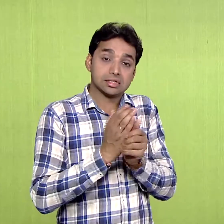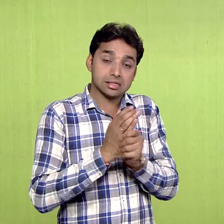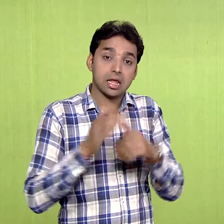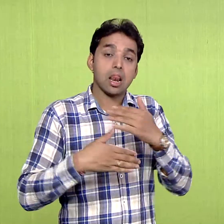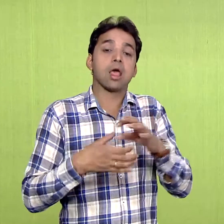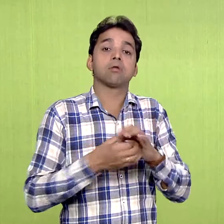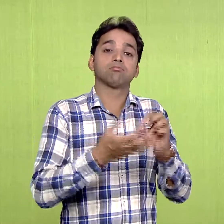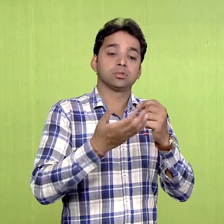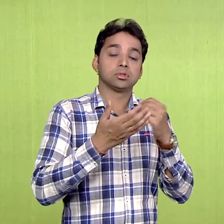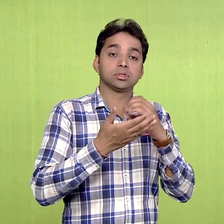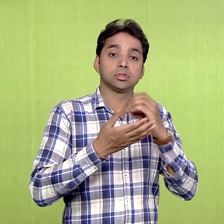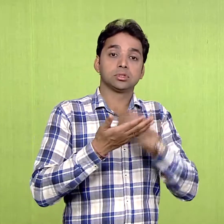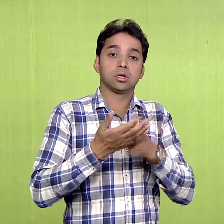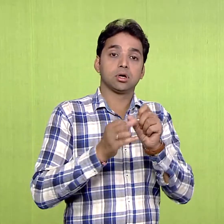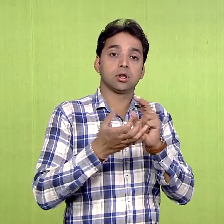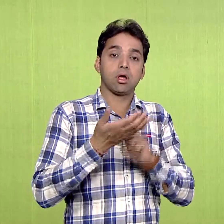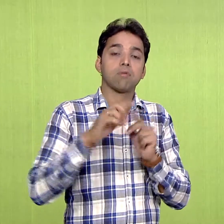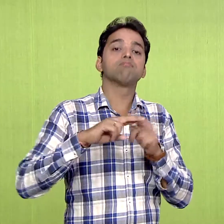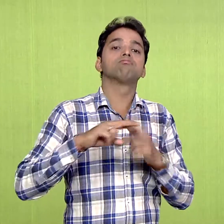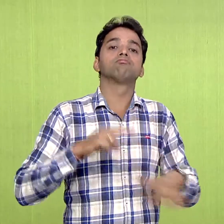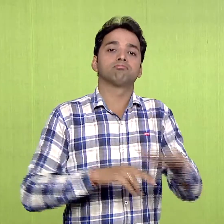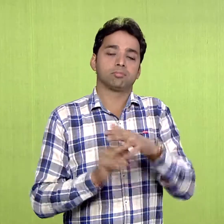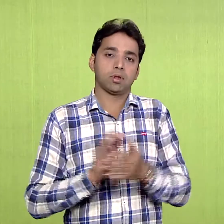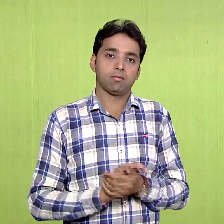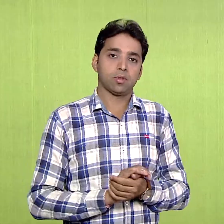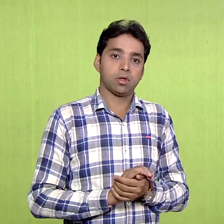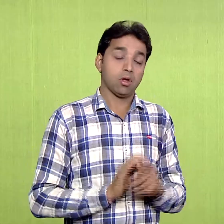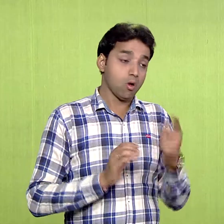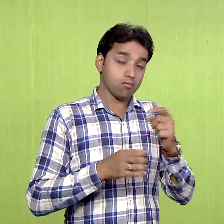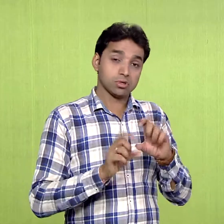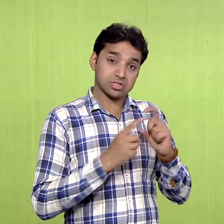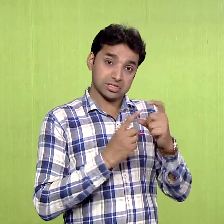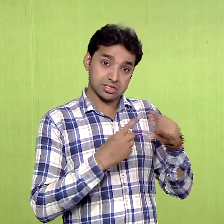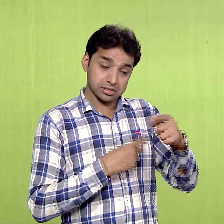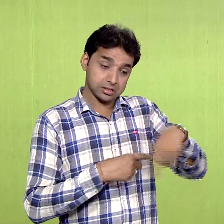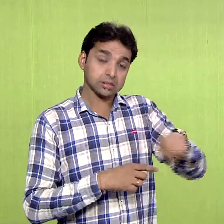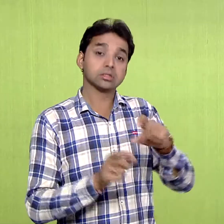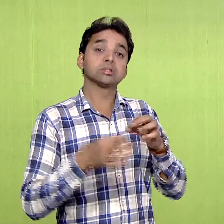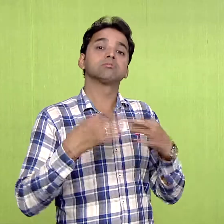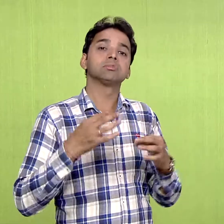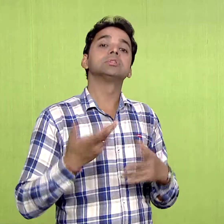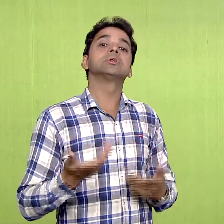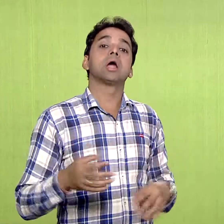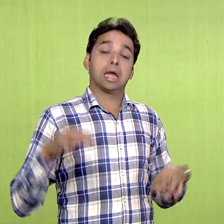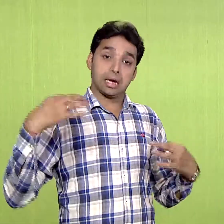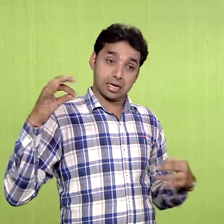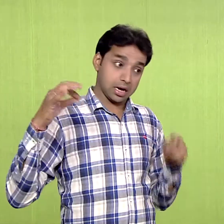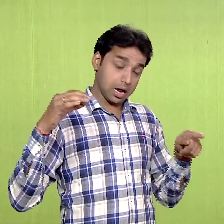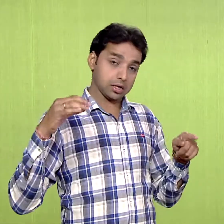The world's first bronze sculpture of a dancing girl has been found in